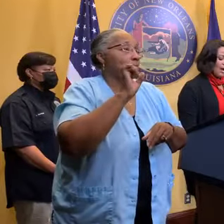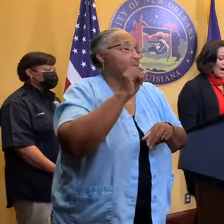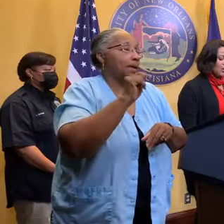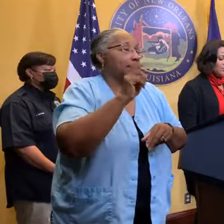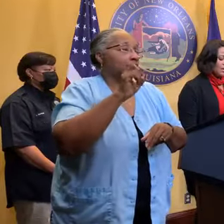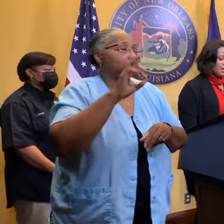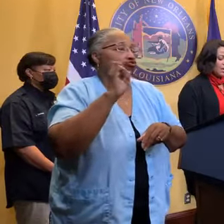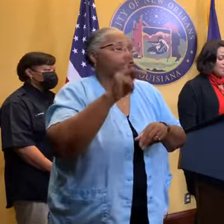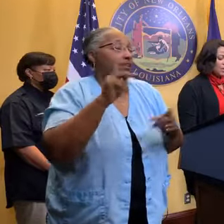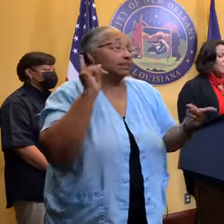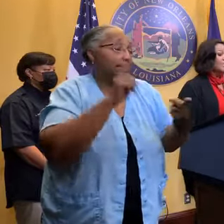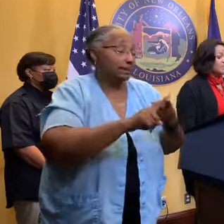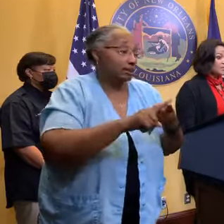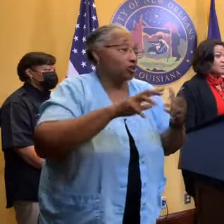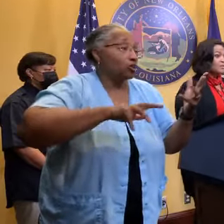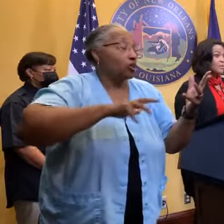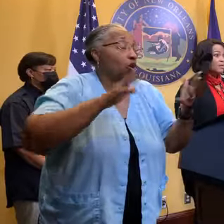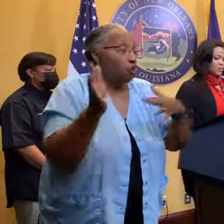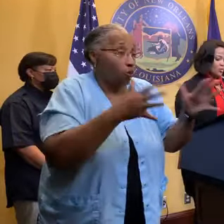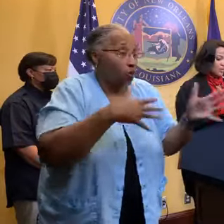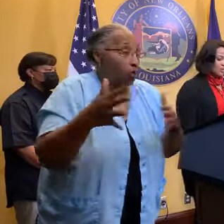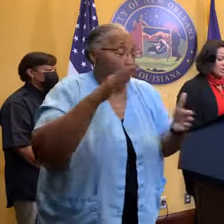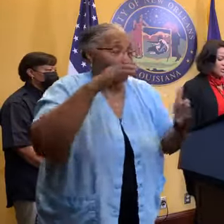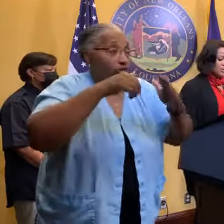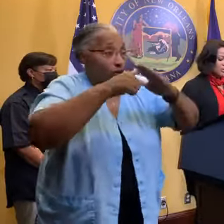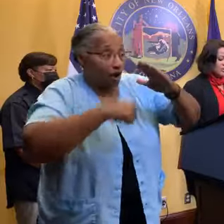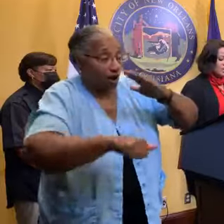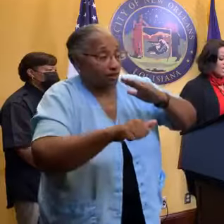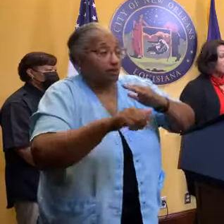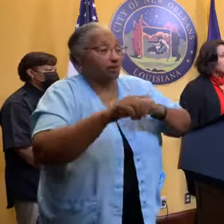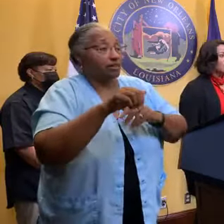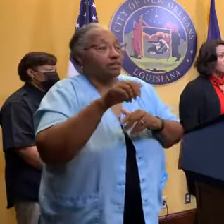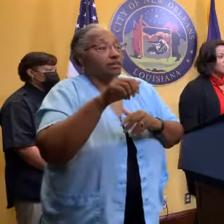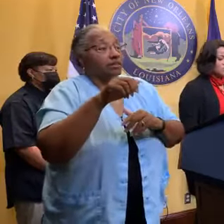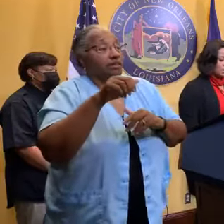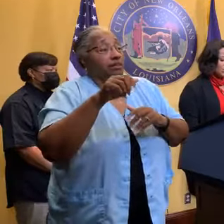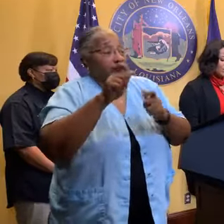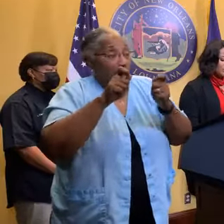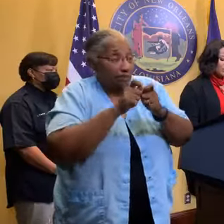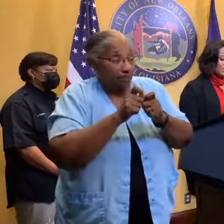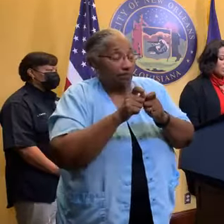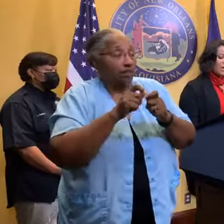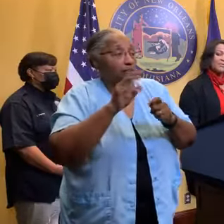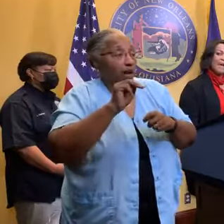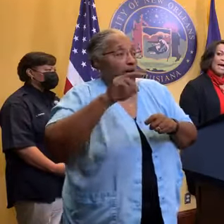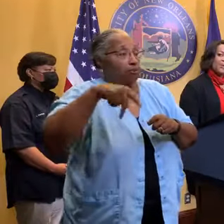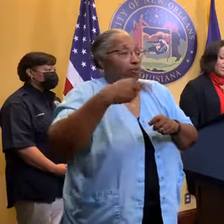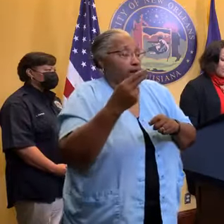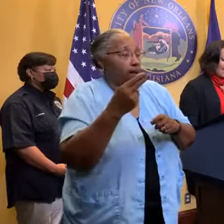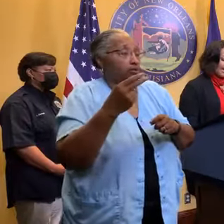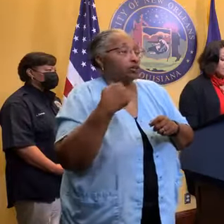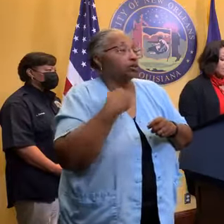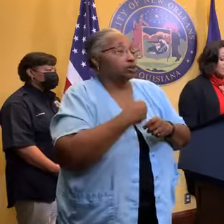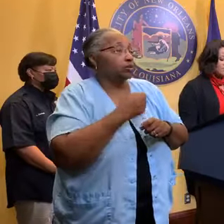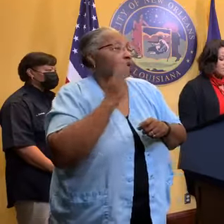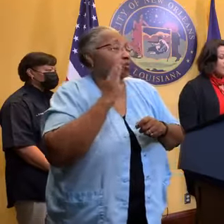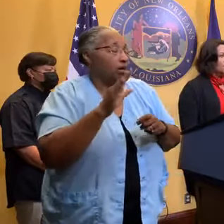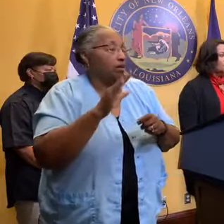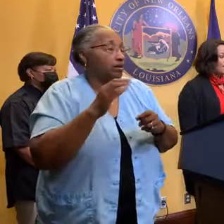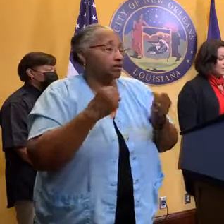per hour. But we still can start restoration service to customers by closing circuit breakers, rerouting power, and other